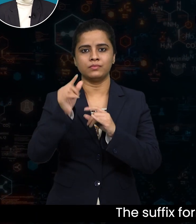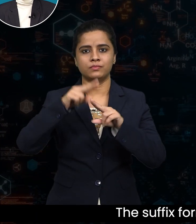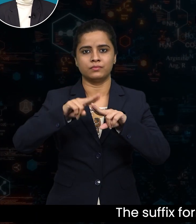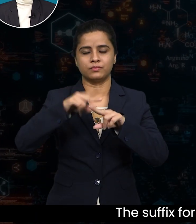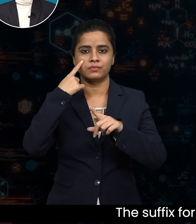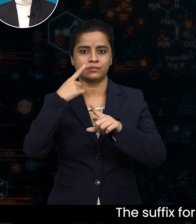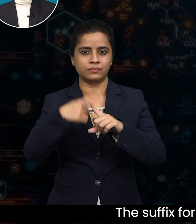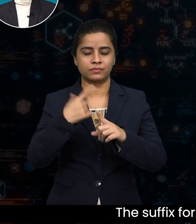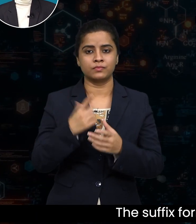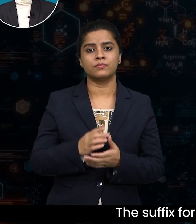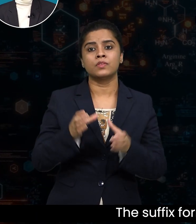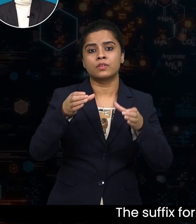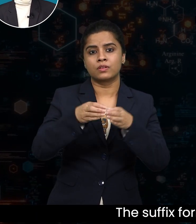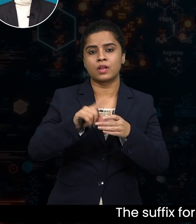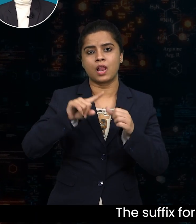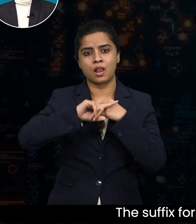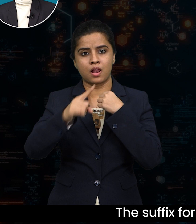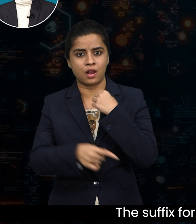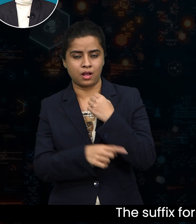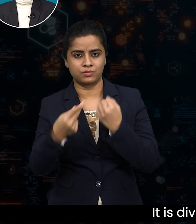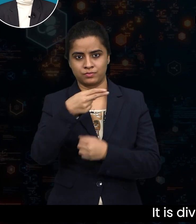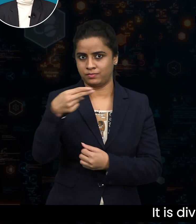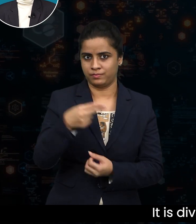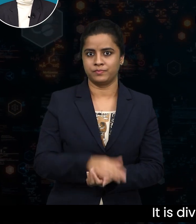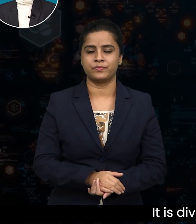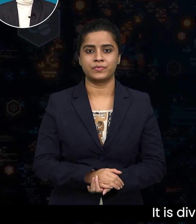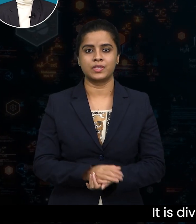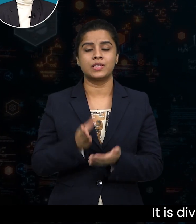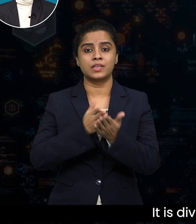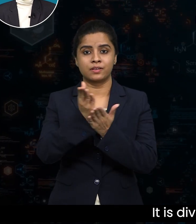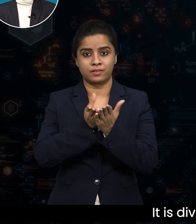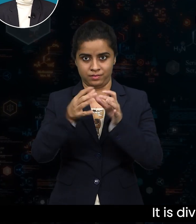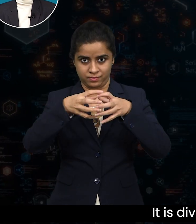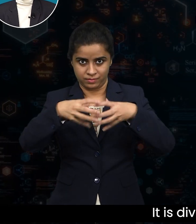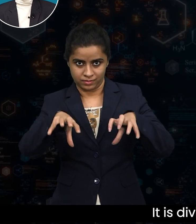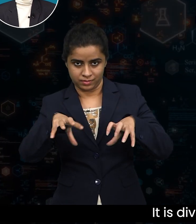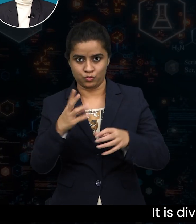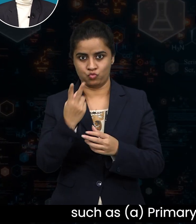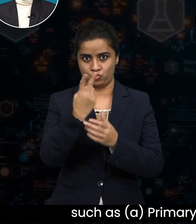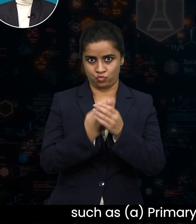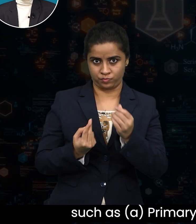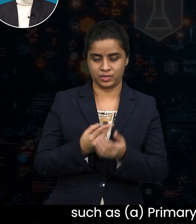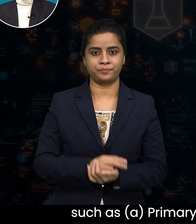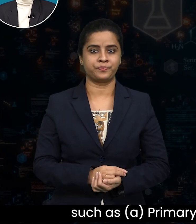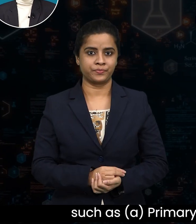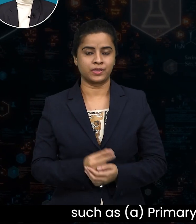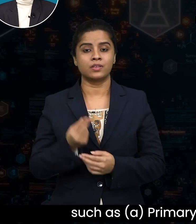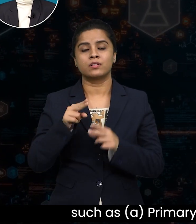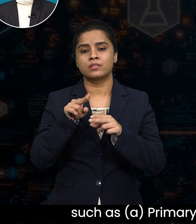The suffix forms the end of the name. It is divided into two parts such